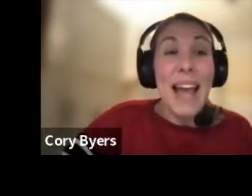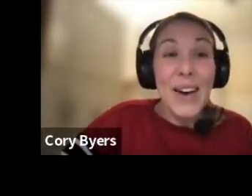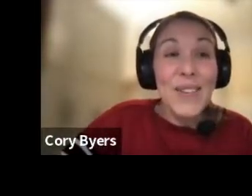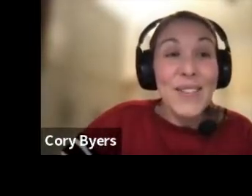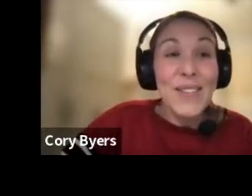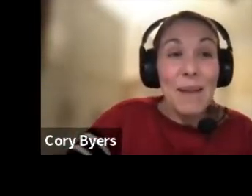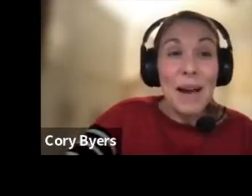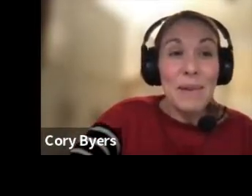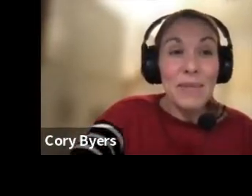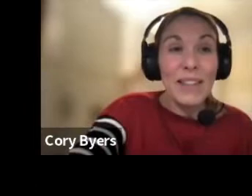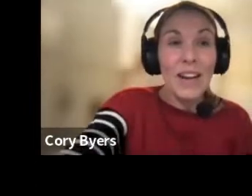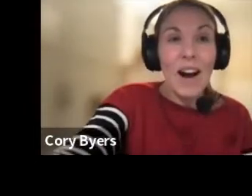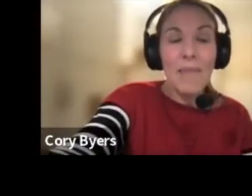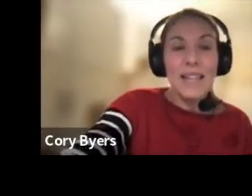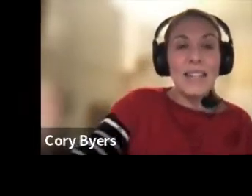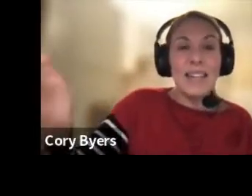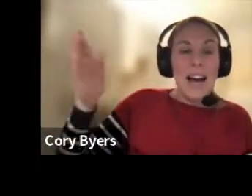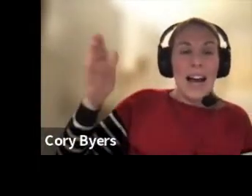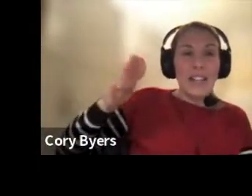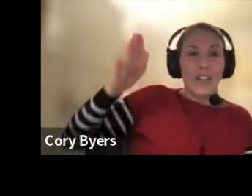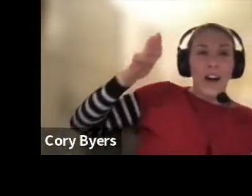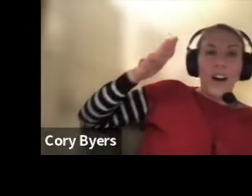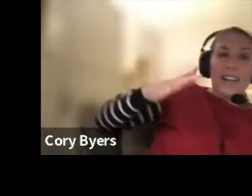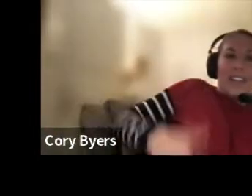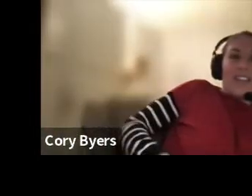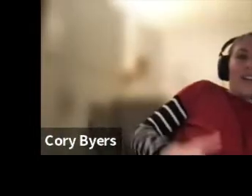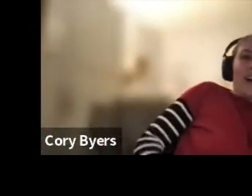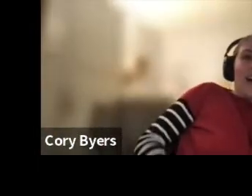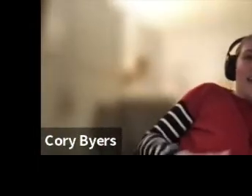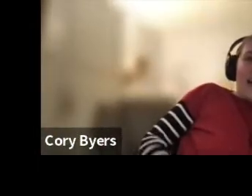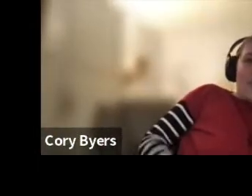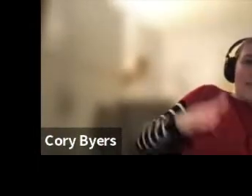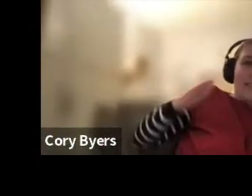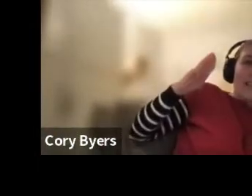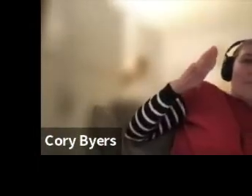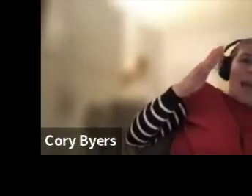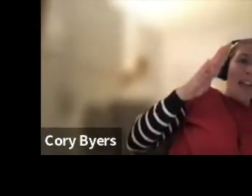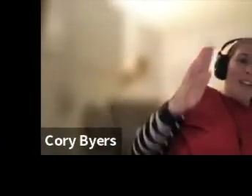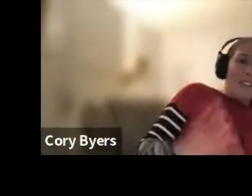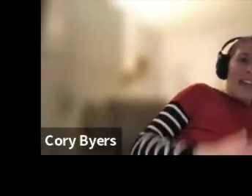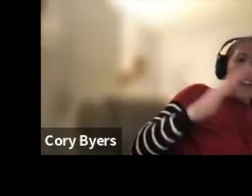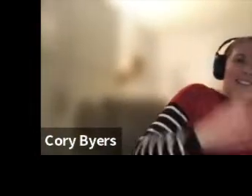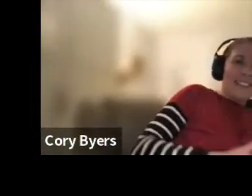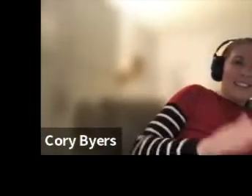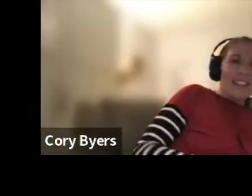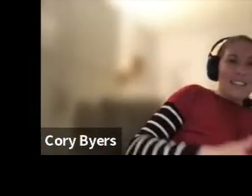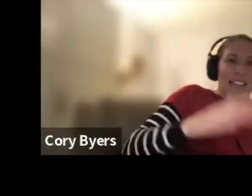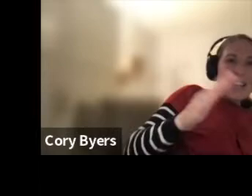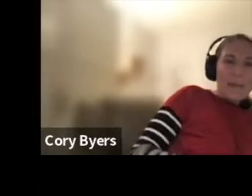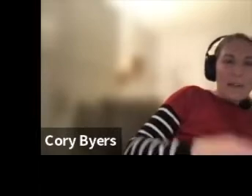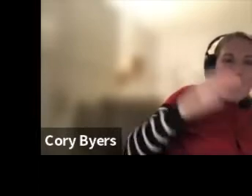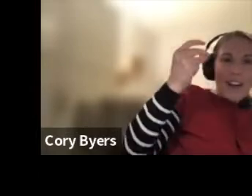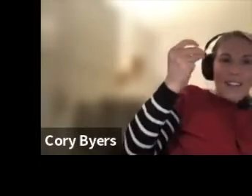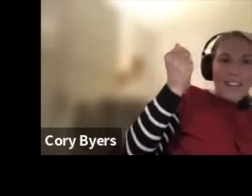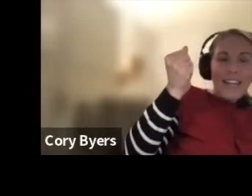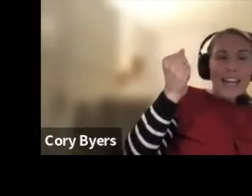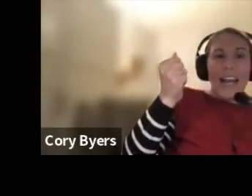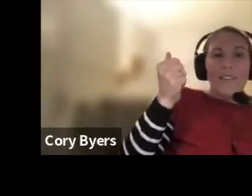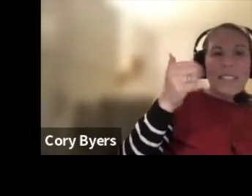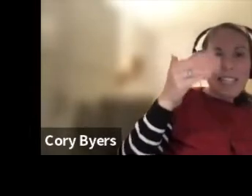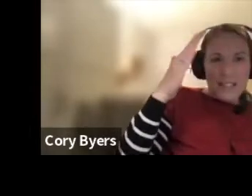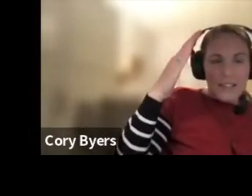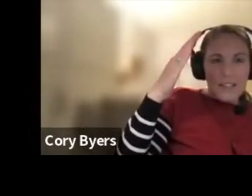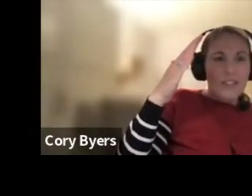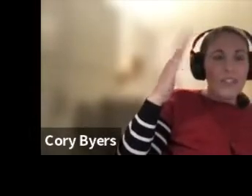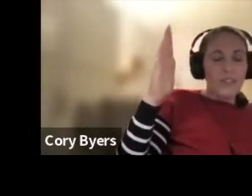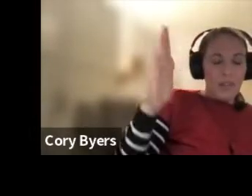Some nouns that might be really common, dog, you kind of like pat your leg, like you're saying, come here, dog. And I've